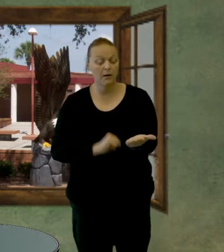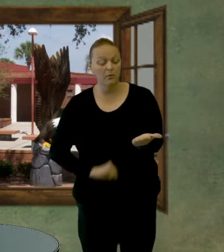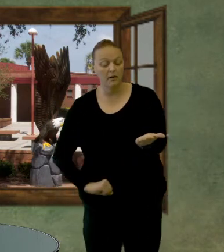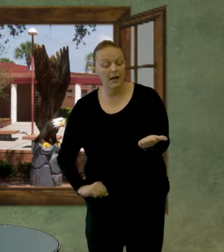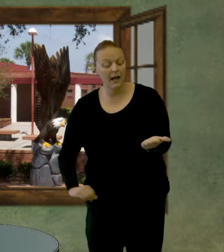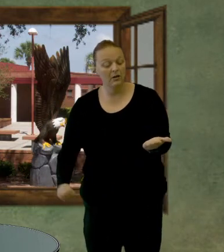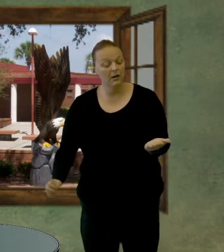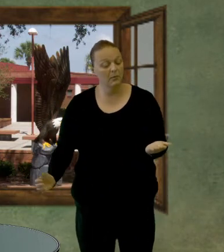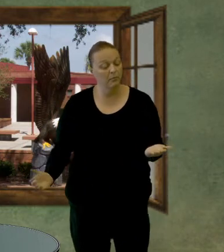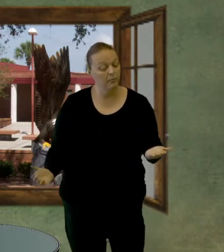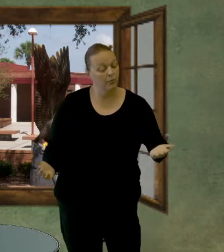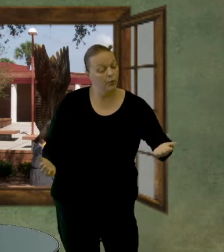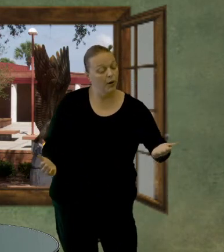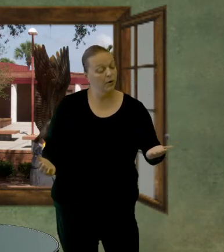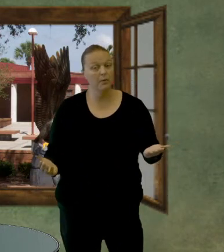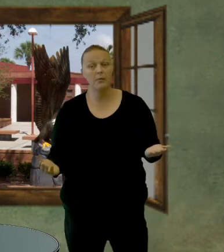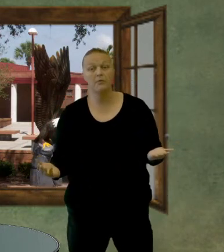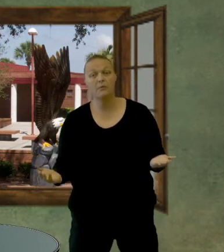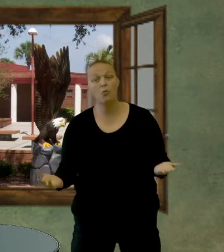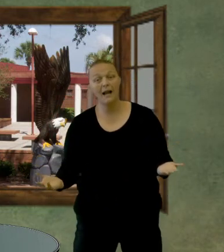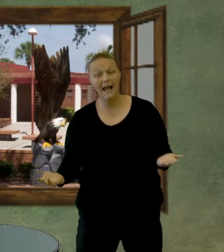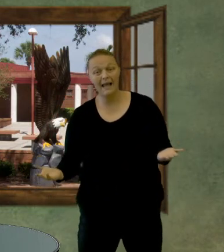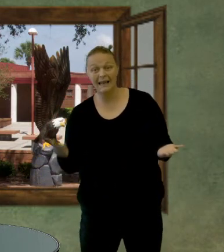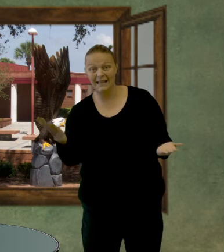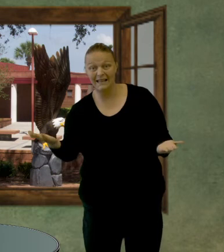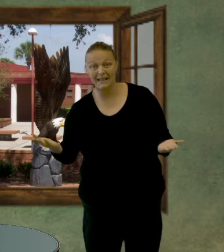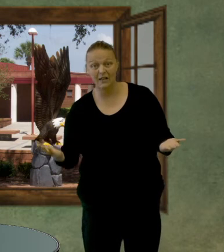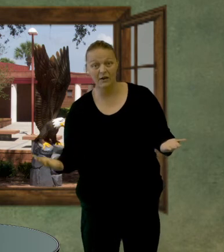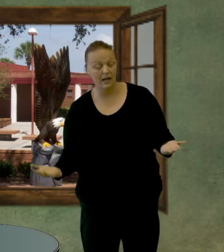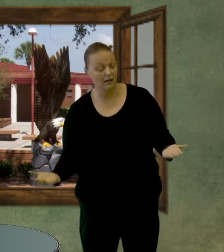bubble and you're going to throw your bubble from one hand into the other hand.